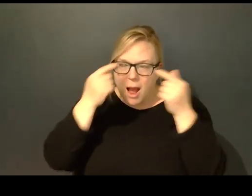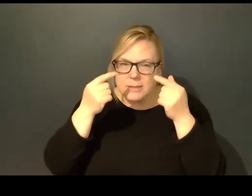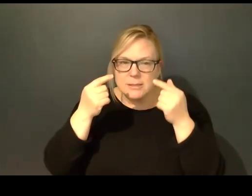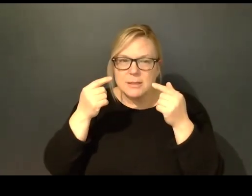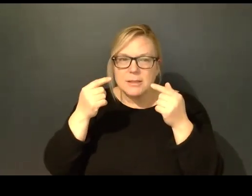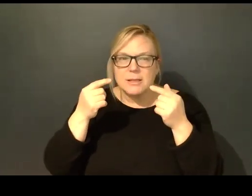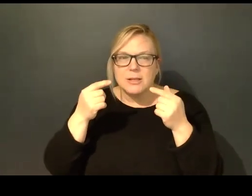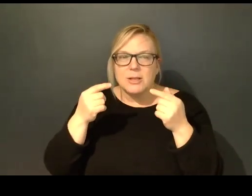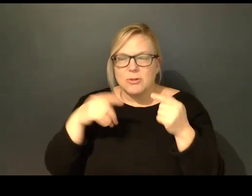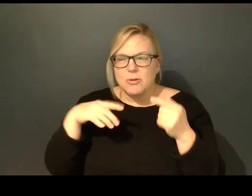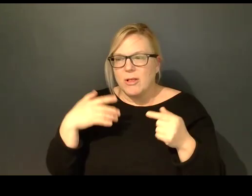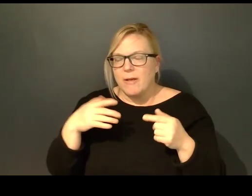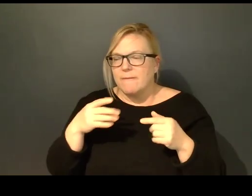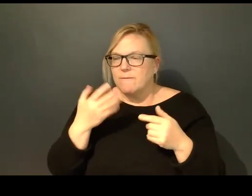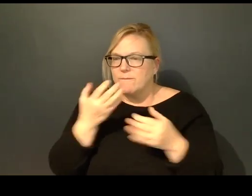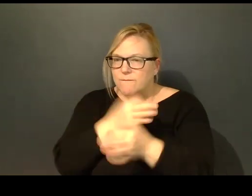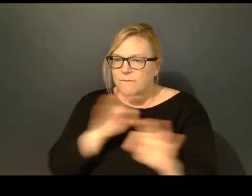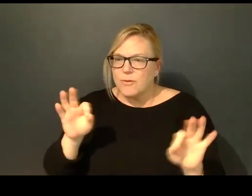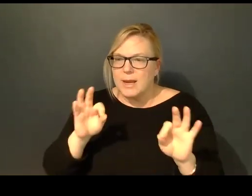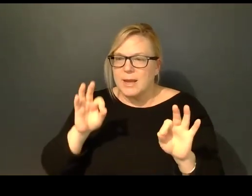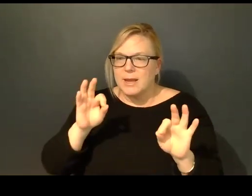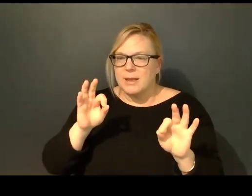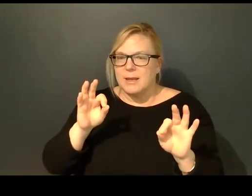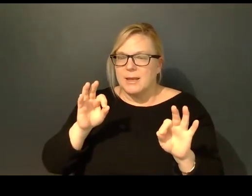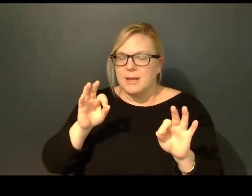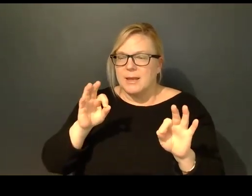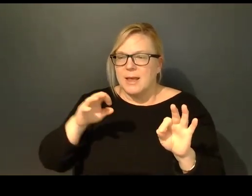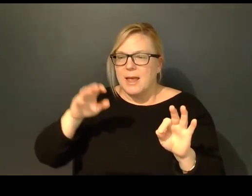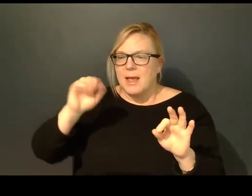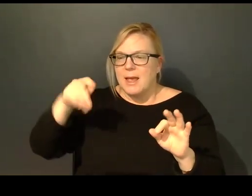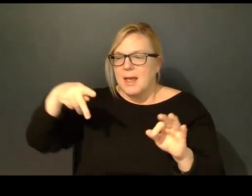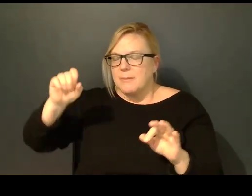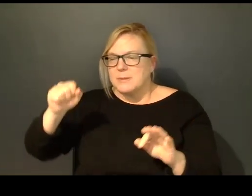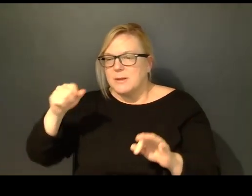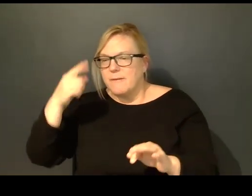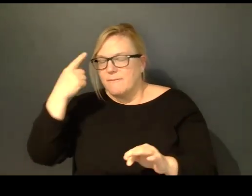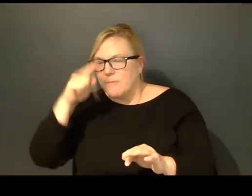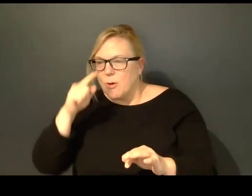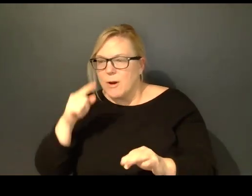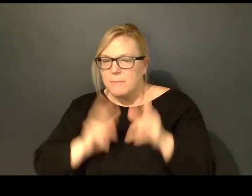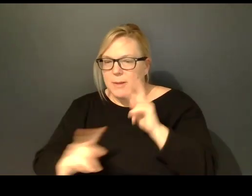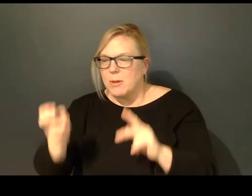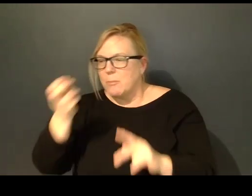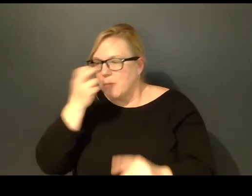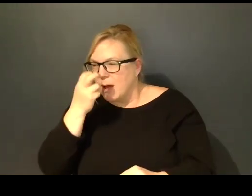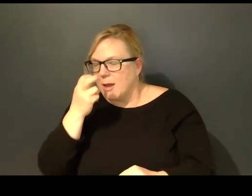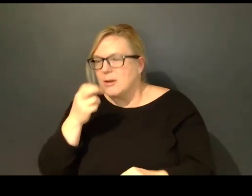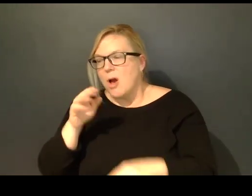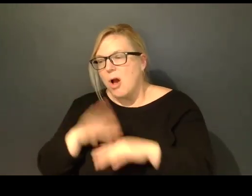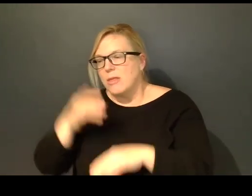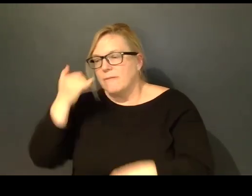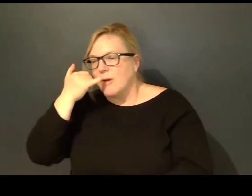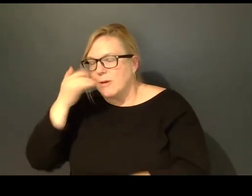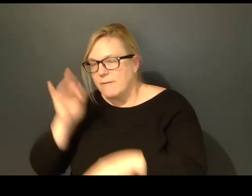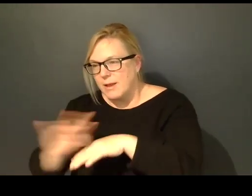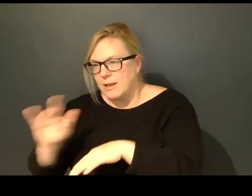There are quite a few free apps on your iPhone for the blind and partially sighted. So if